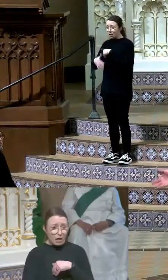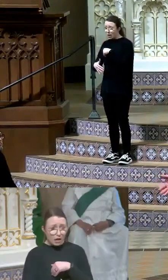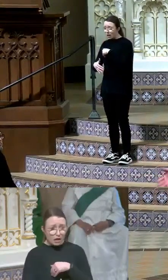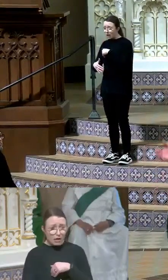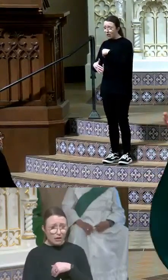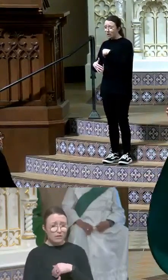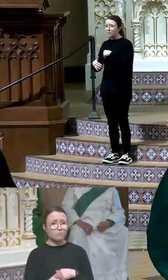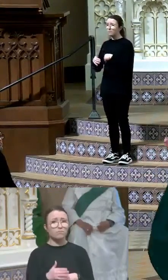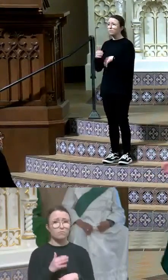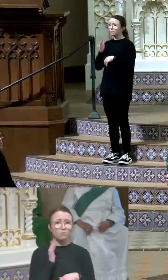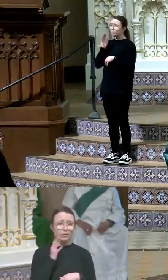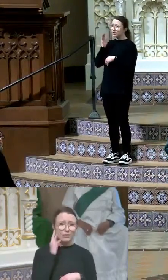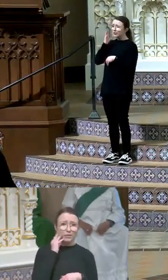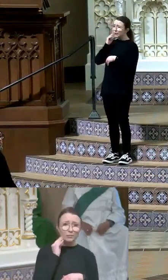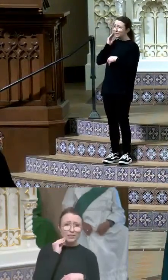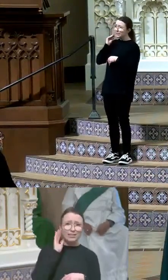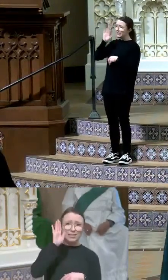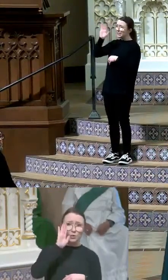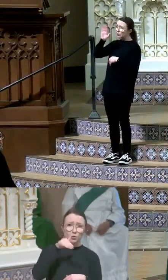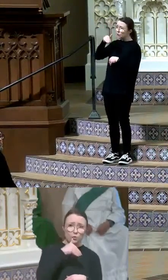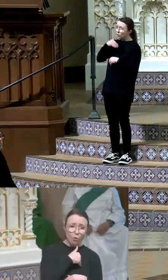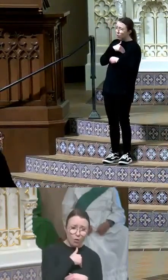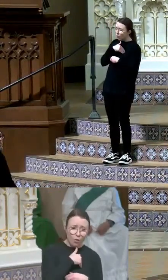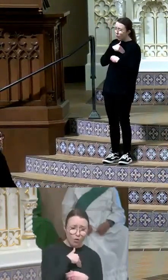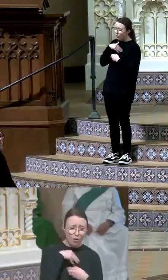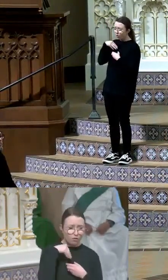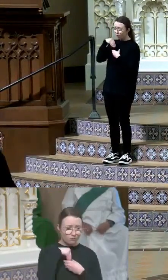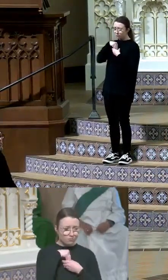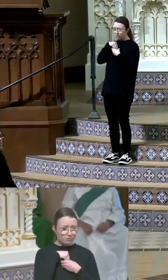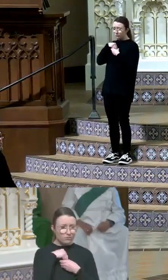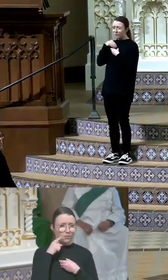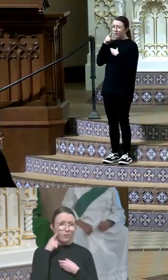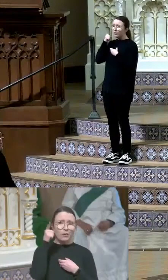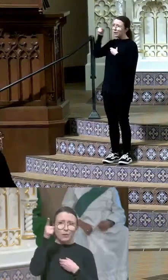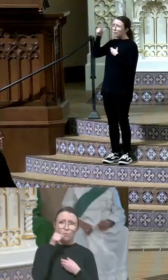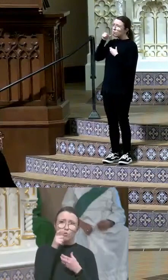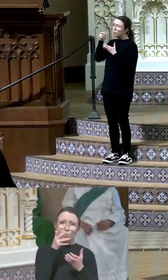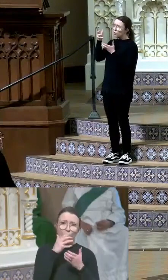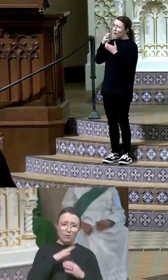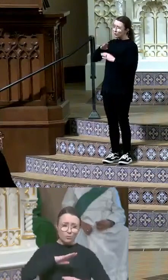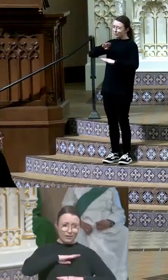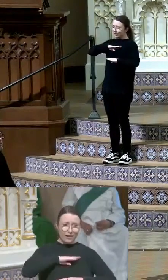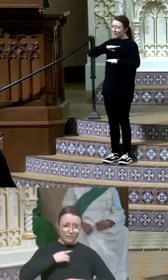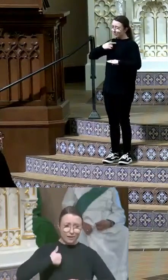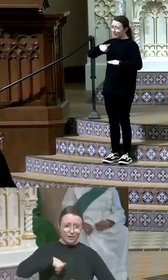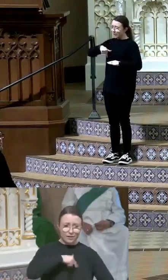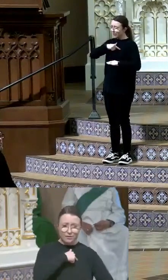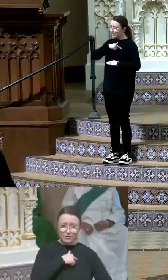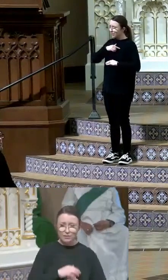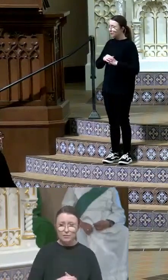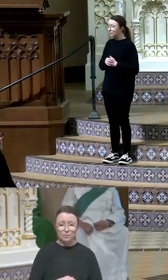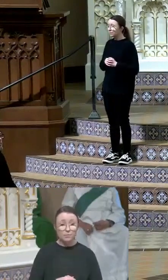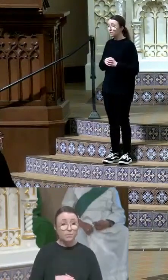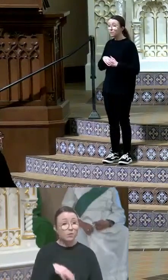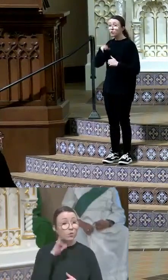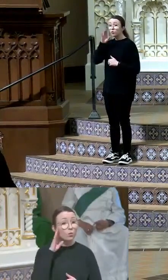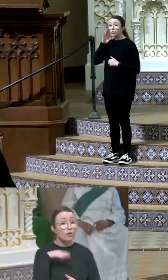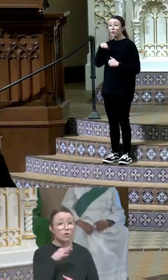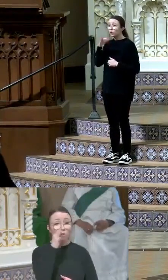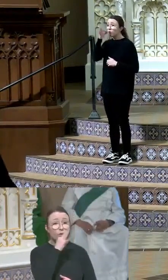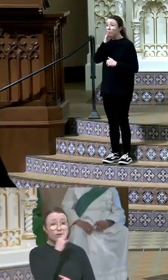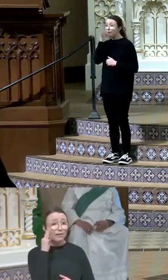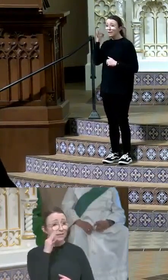of him who wishes to feed us along the road. It ain't a reward for good